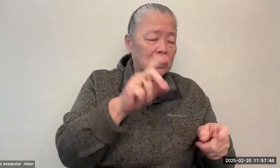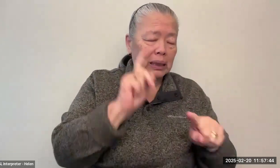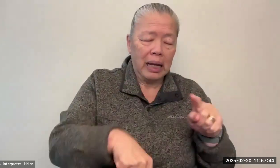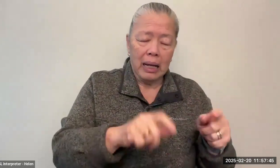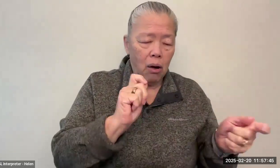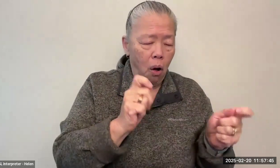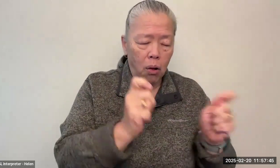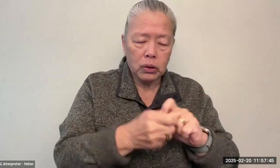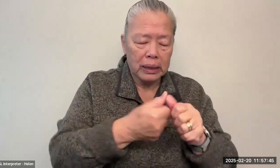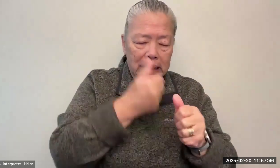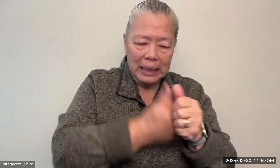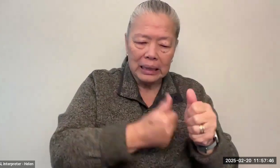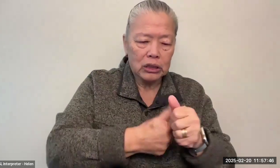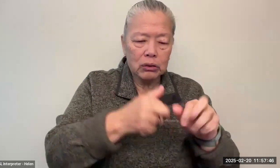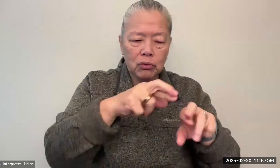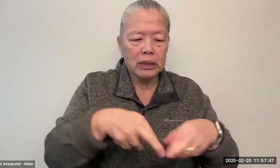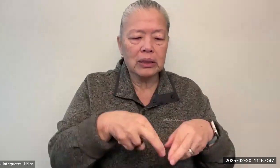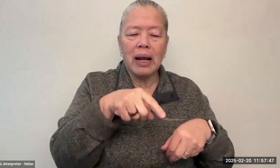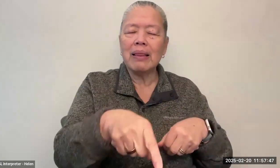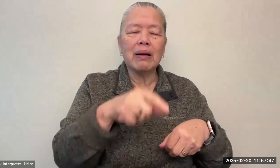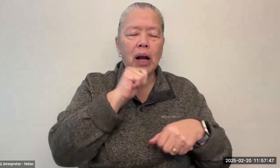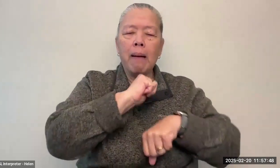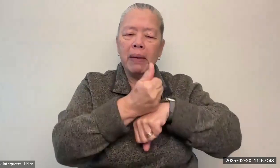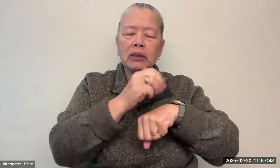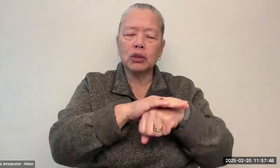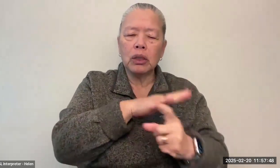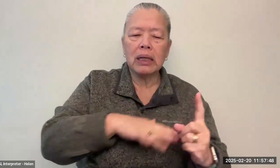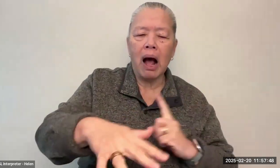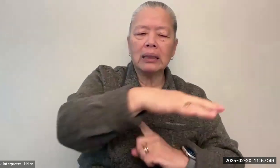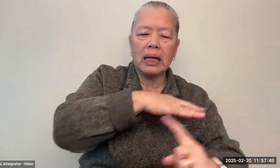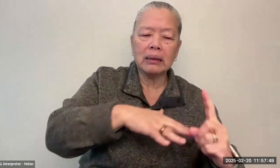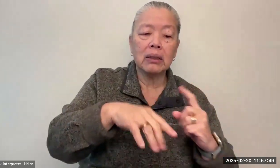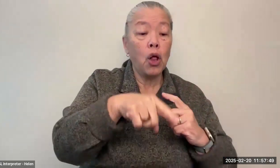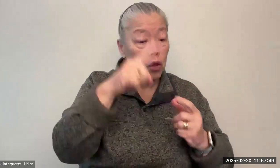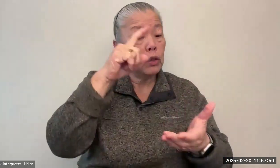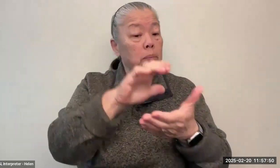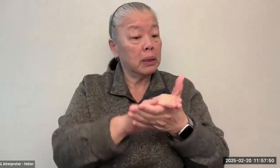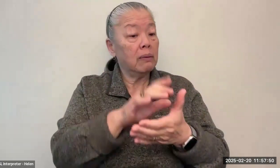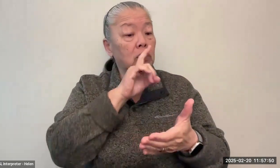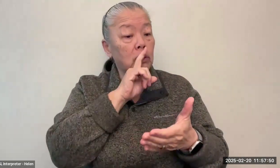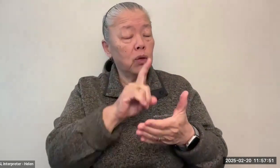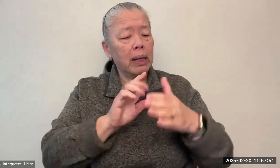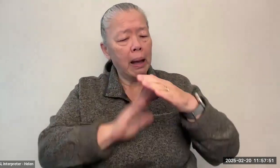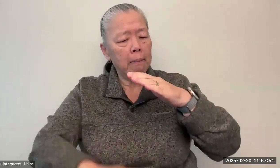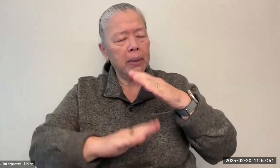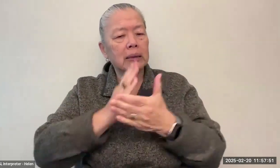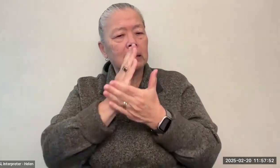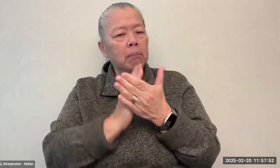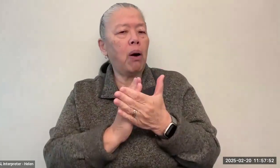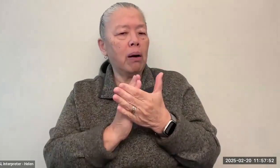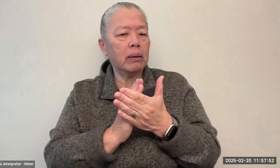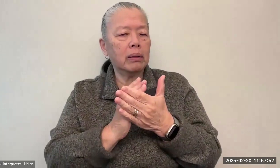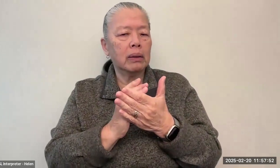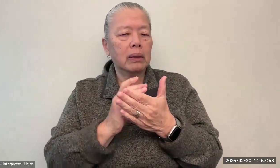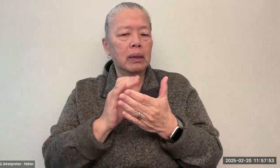region by region, are not contextual, but rather are foundational to who we are and our